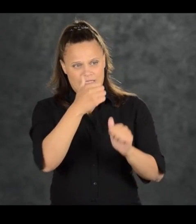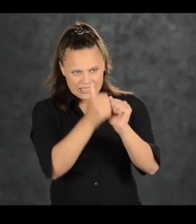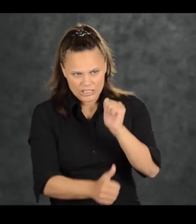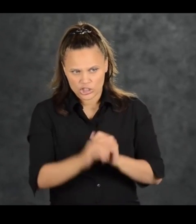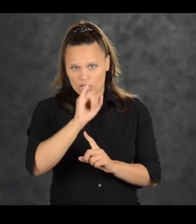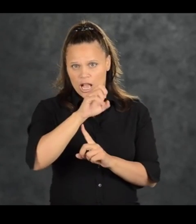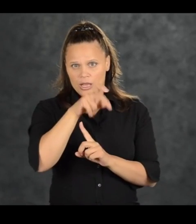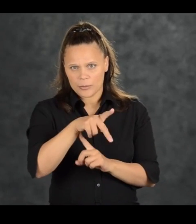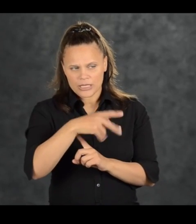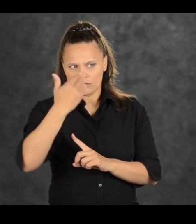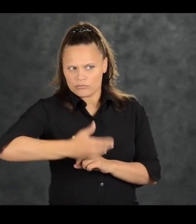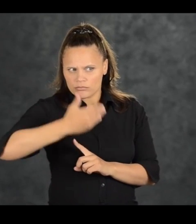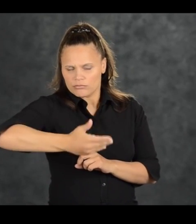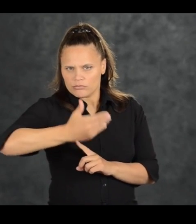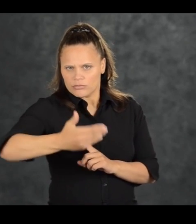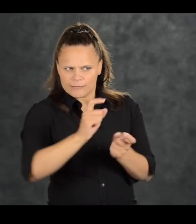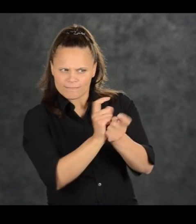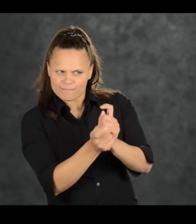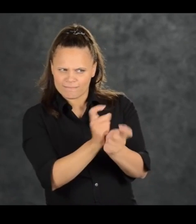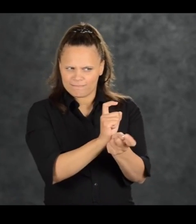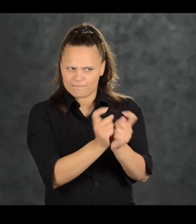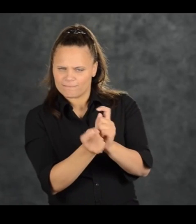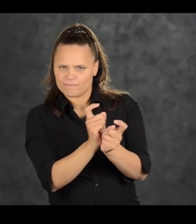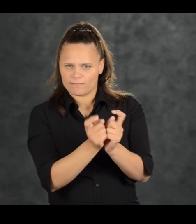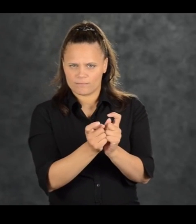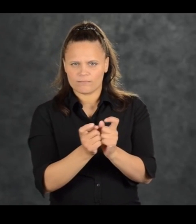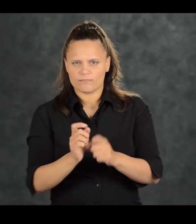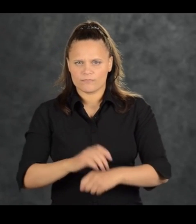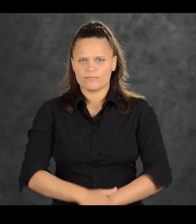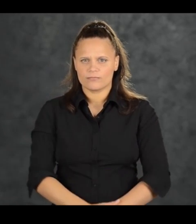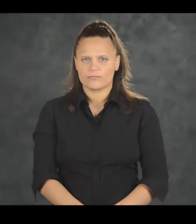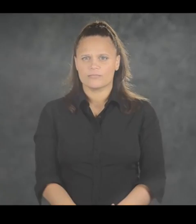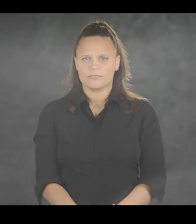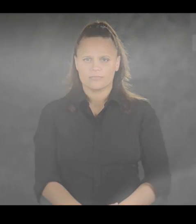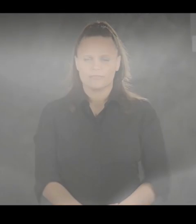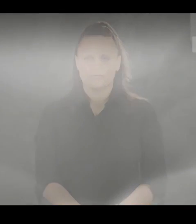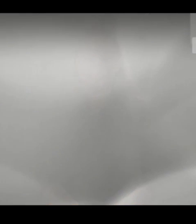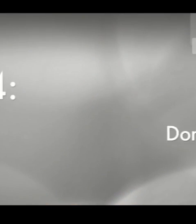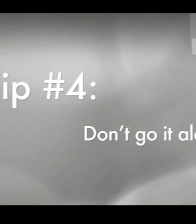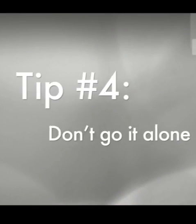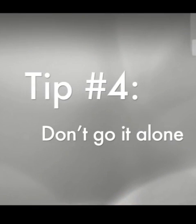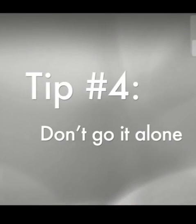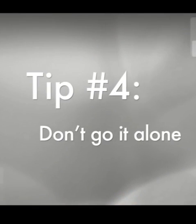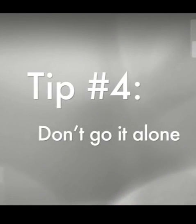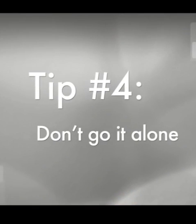And you have to complain. And it's with every IEP.